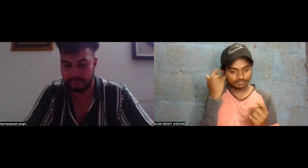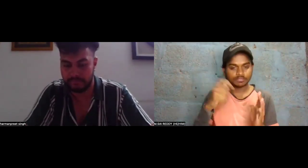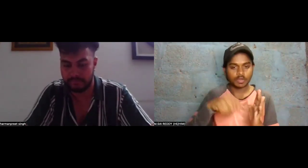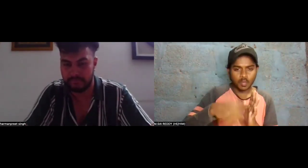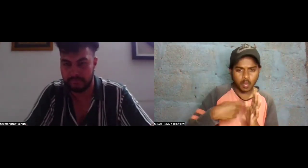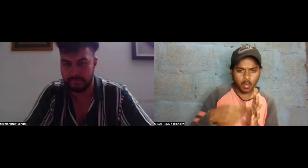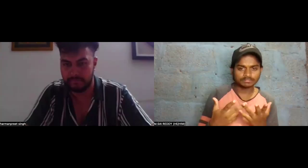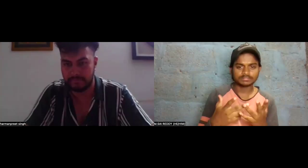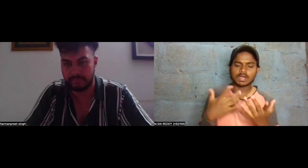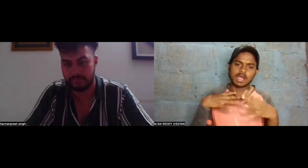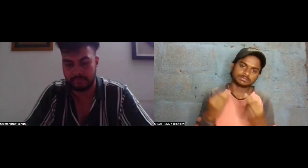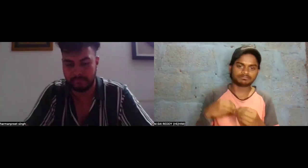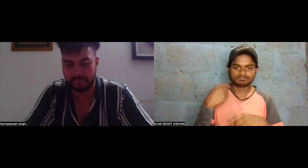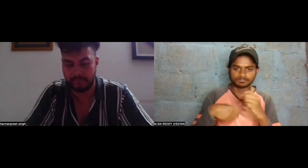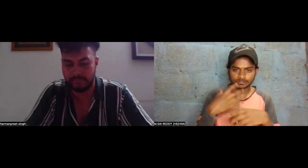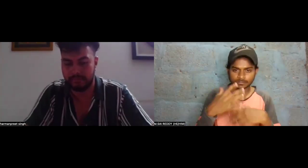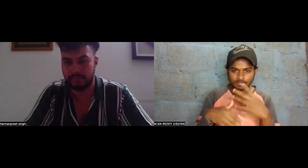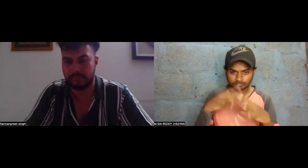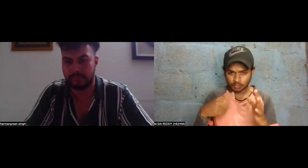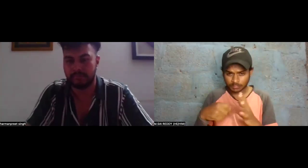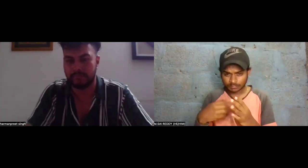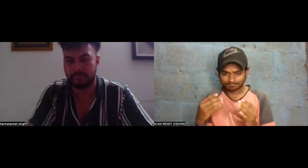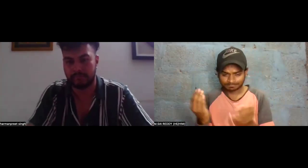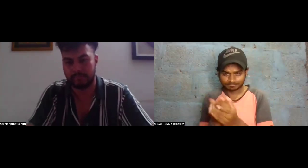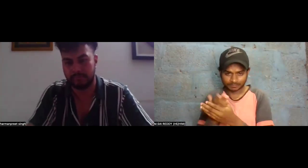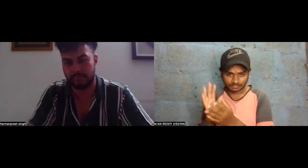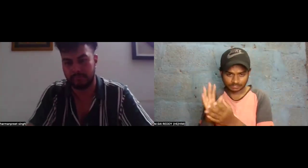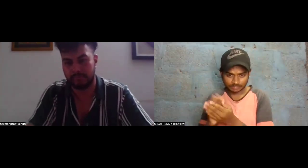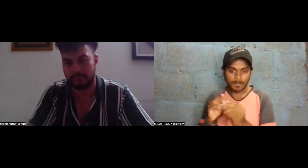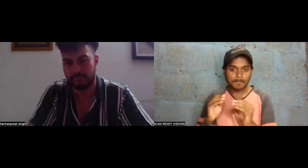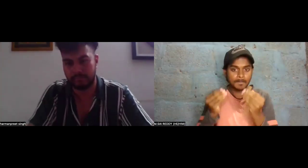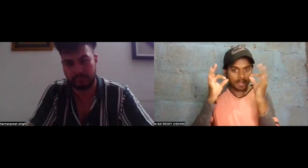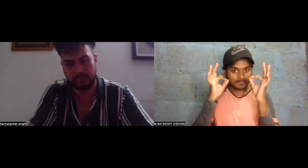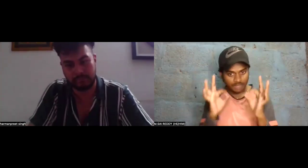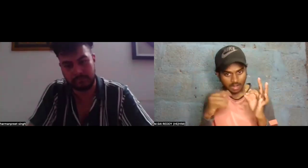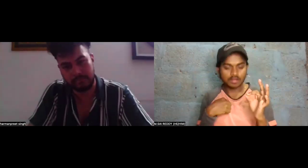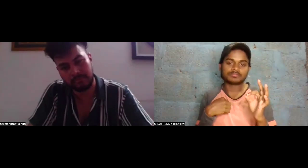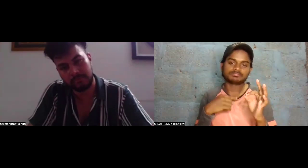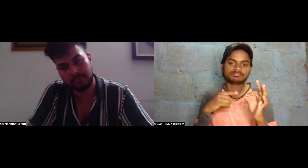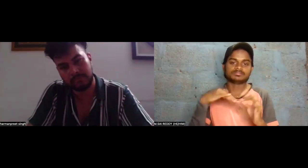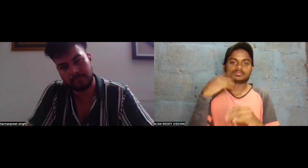community, and I have been trying to think of a project. If there is